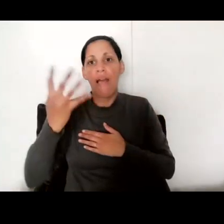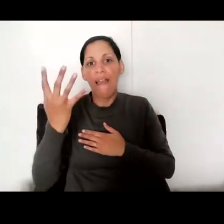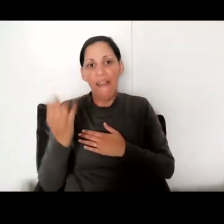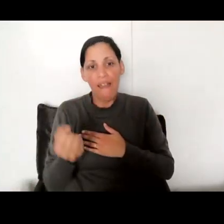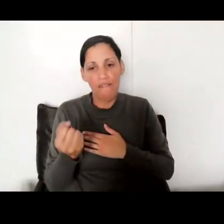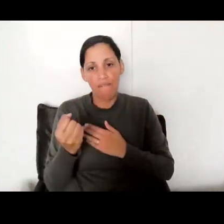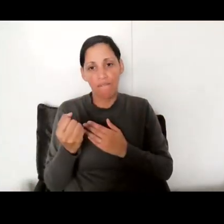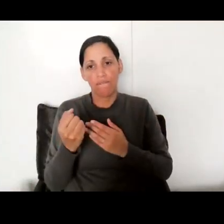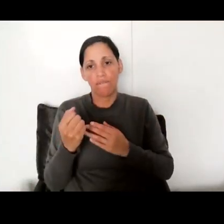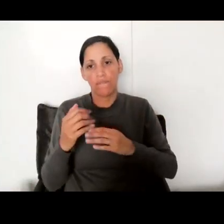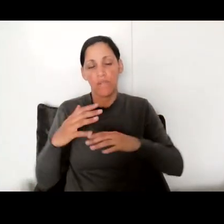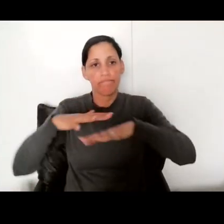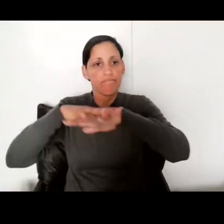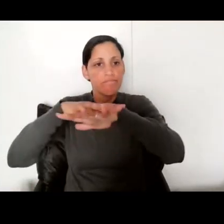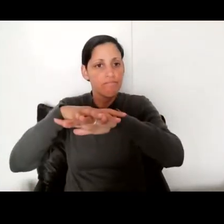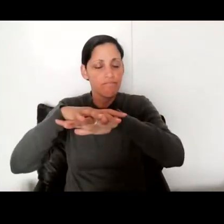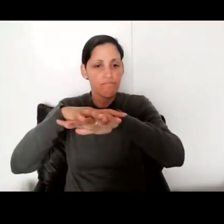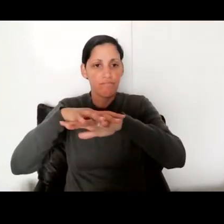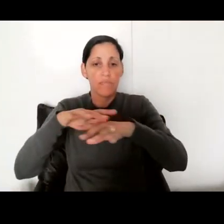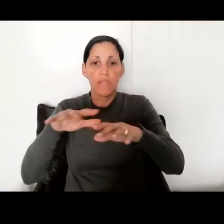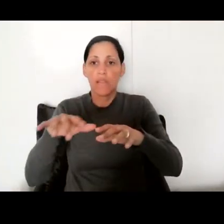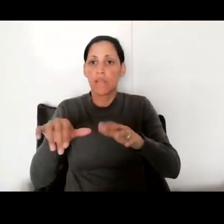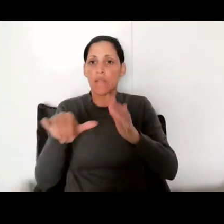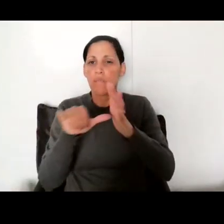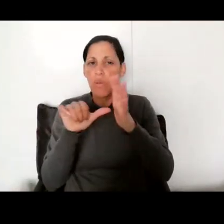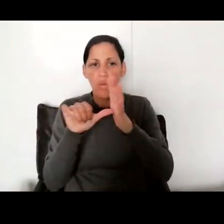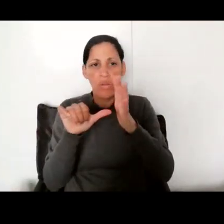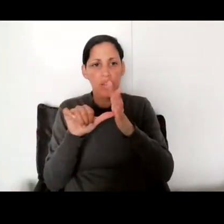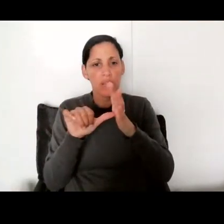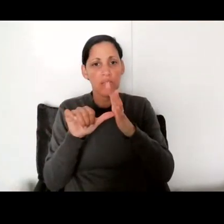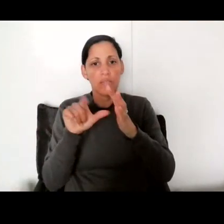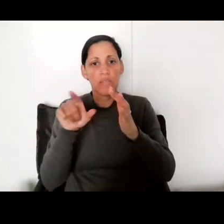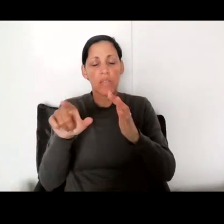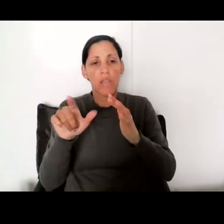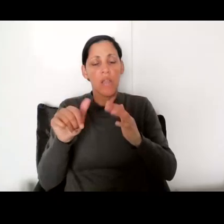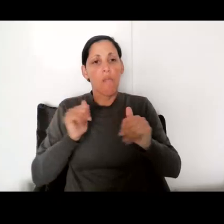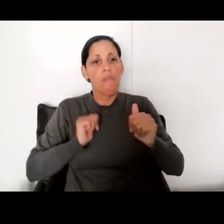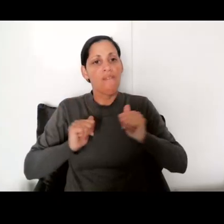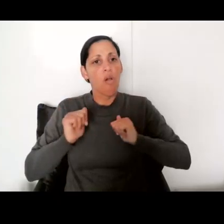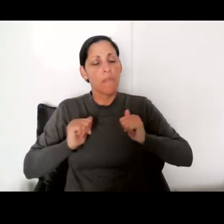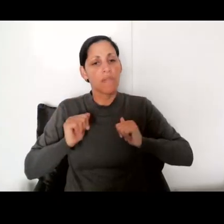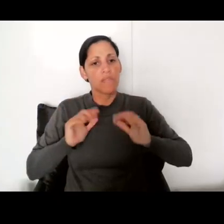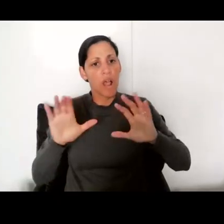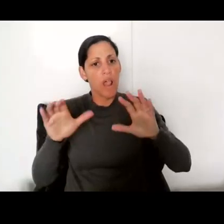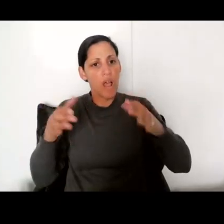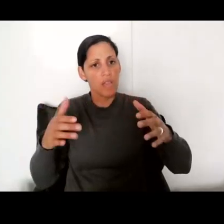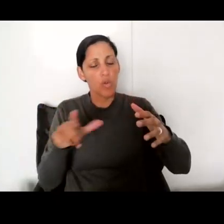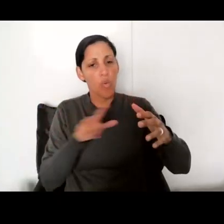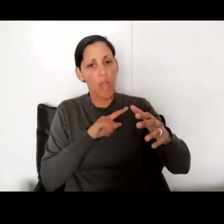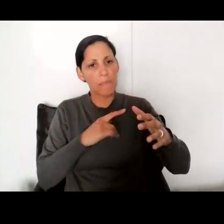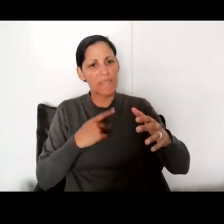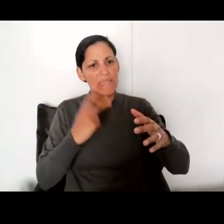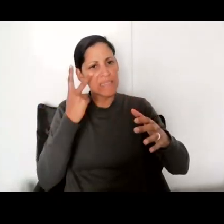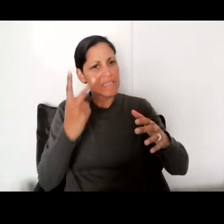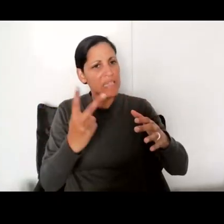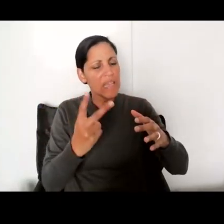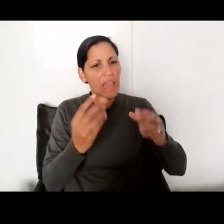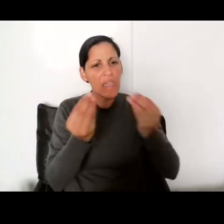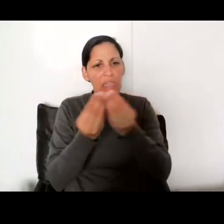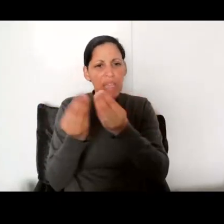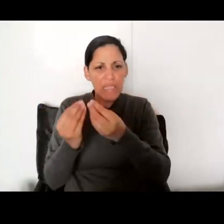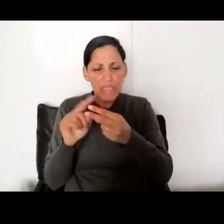to performance in class. I was looking at the signs with regard to what is it that you need to observe for you